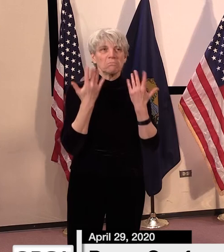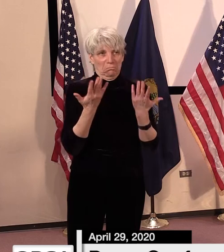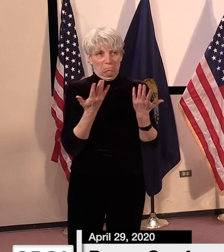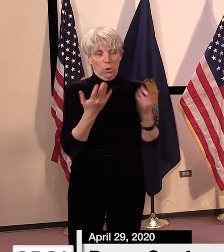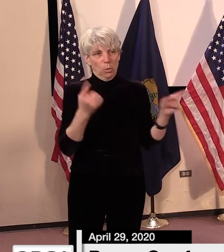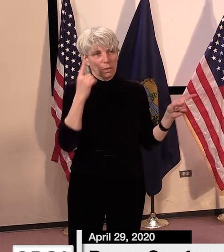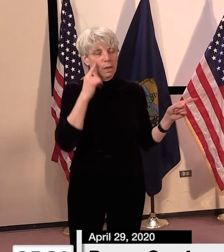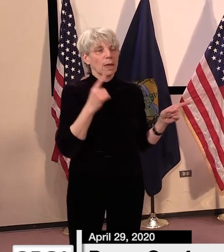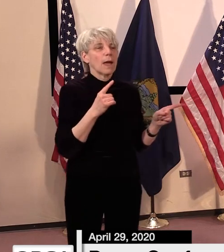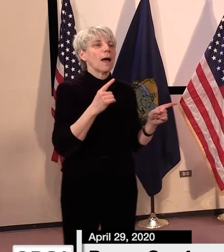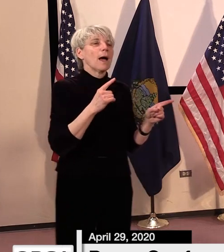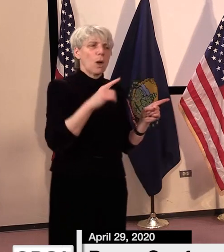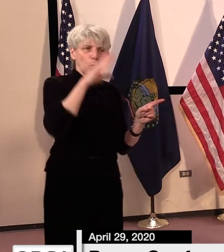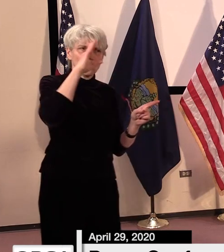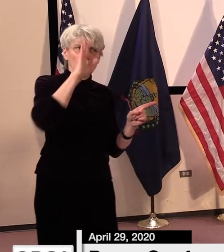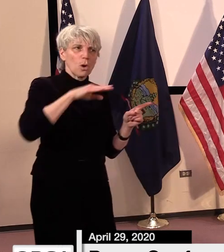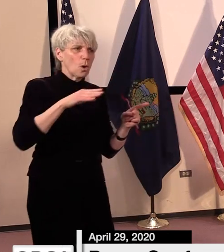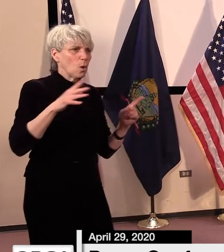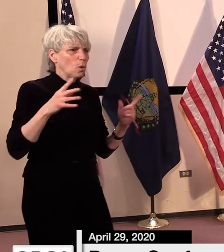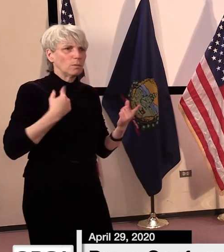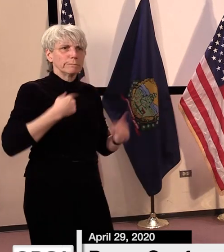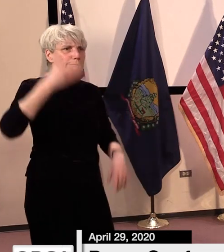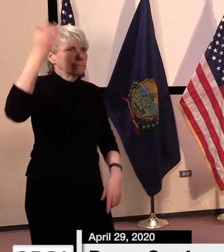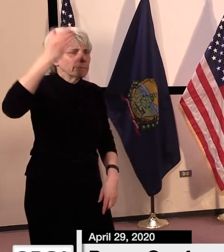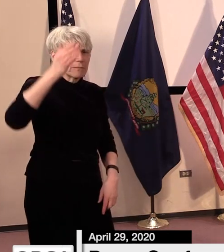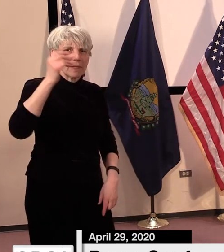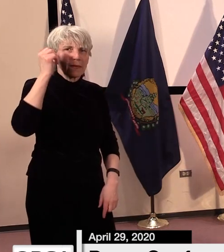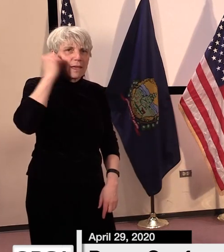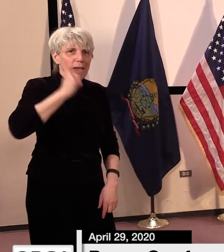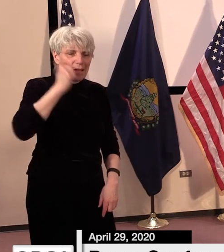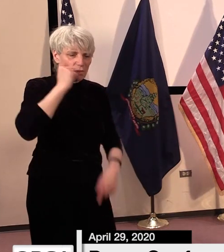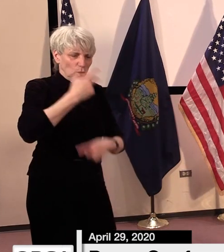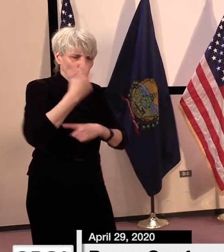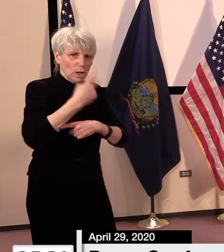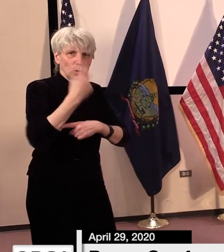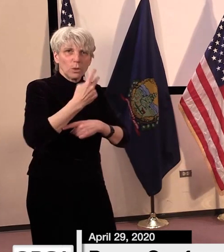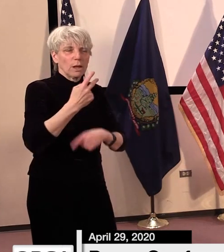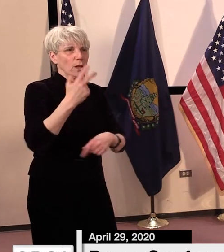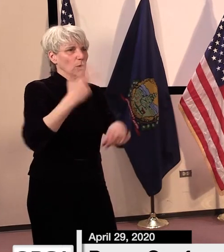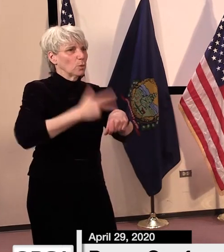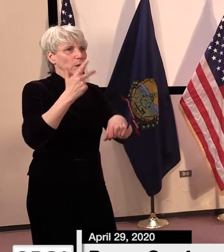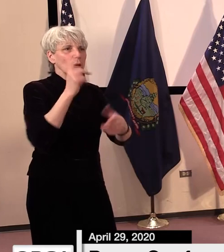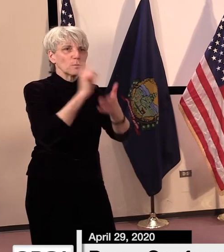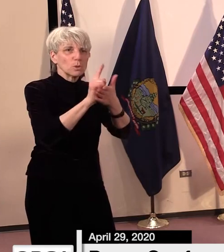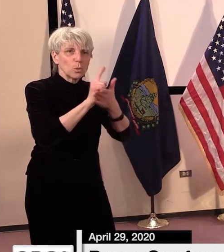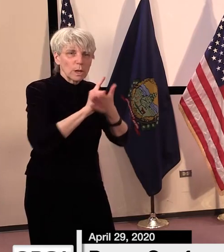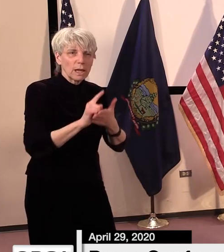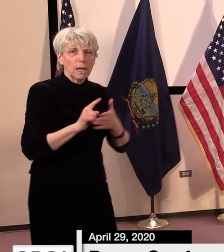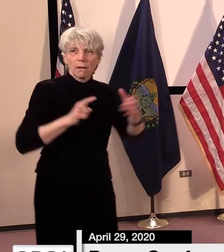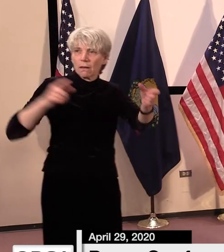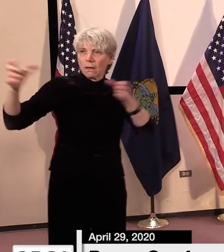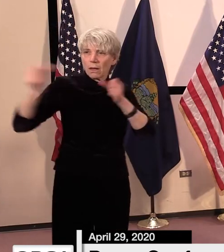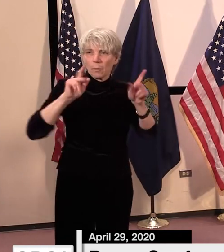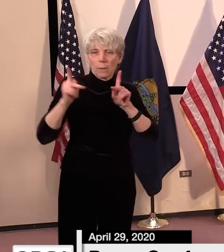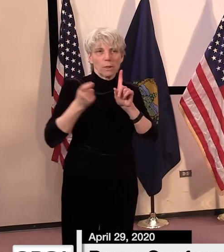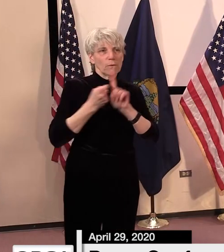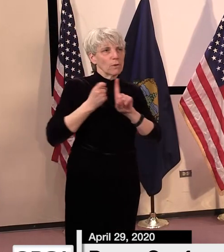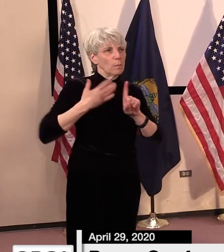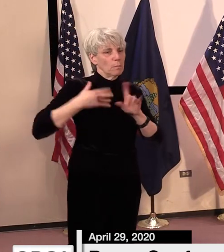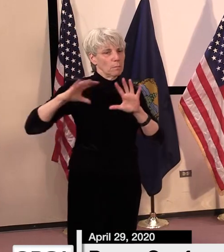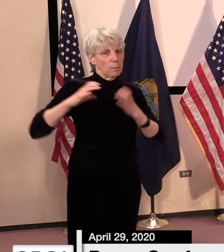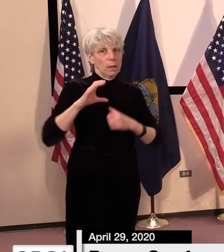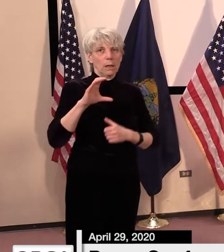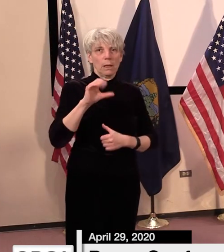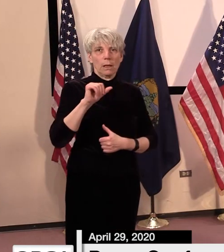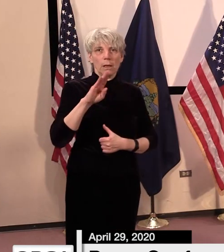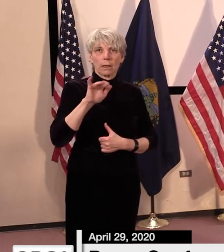these press conferences three times a week, trying to provide information from our cabinet and others, experts and so